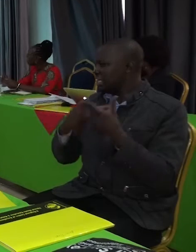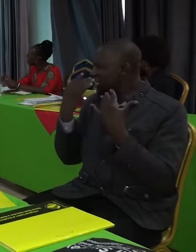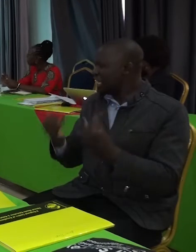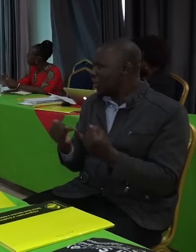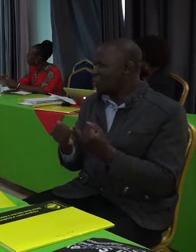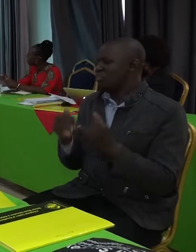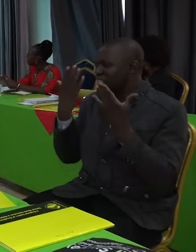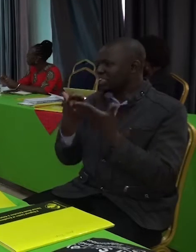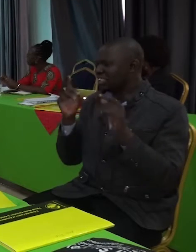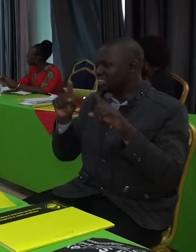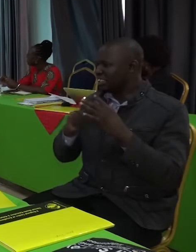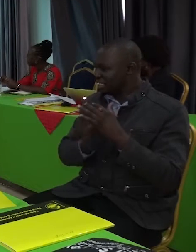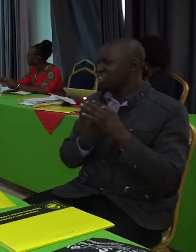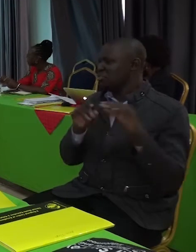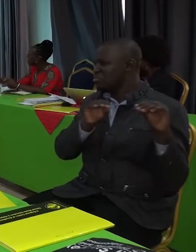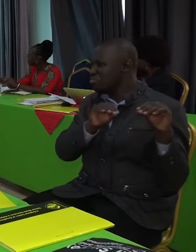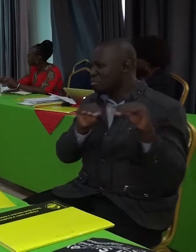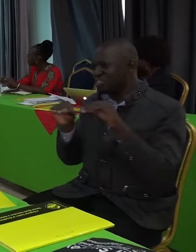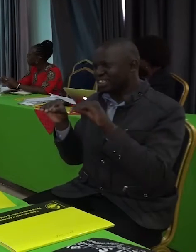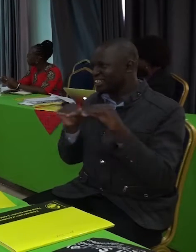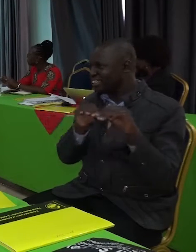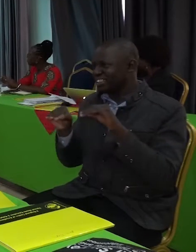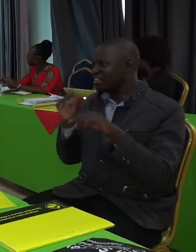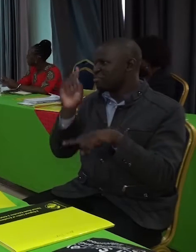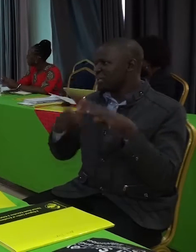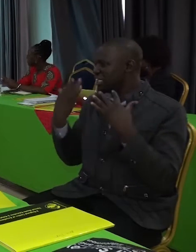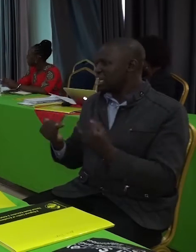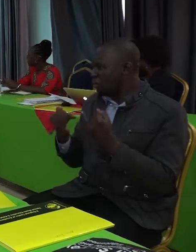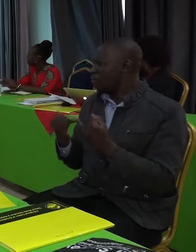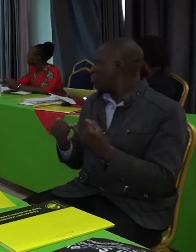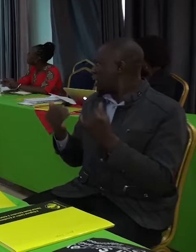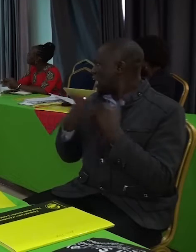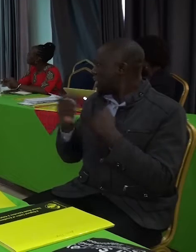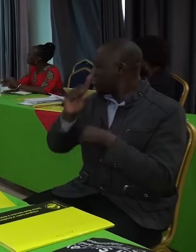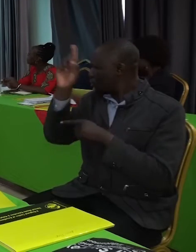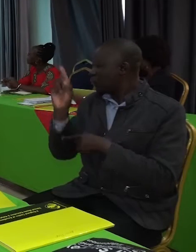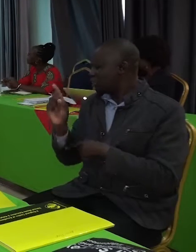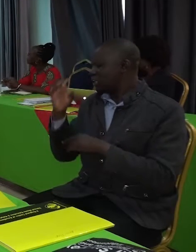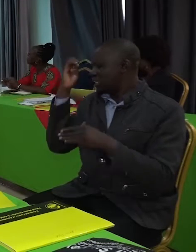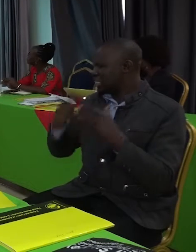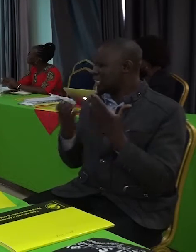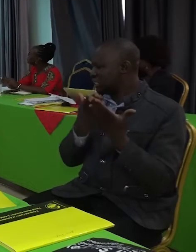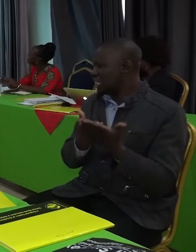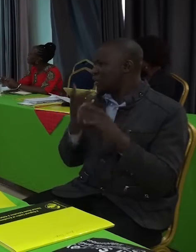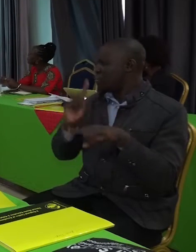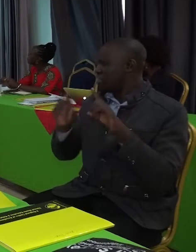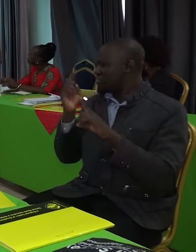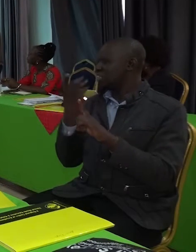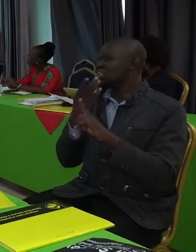write this one, and I'm very deliberate about my questions at the end there. But let us